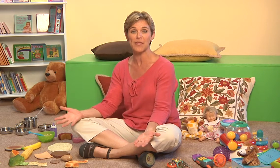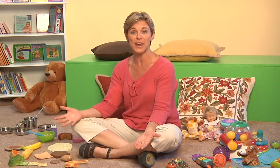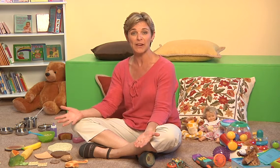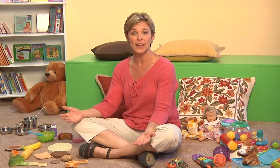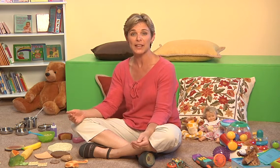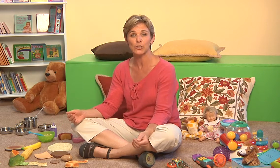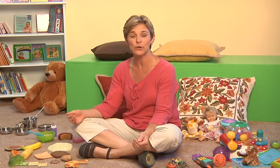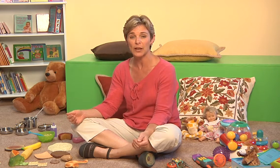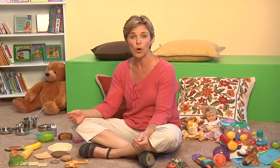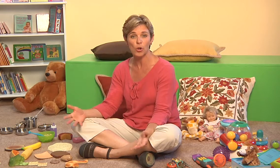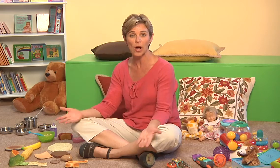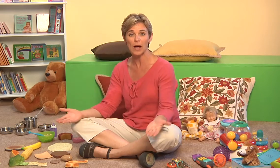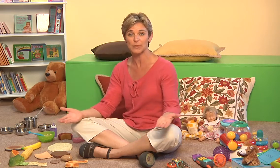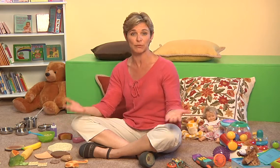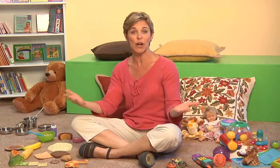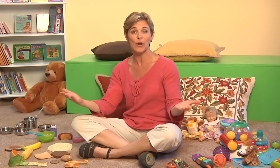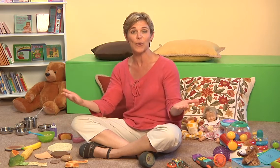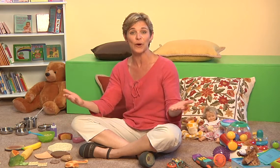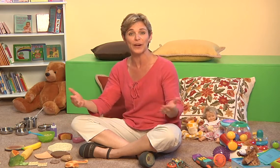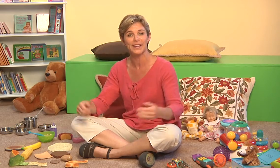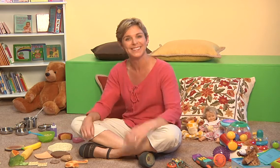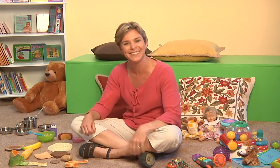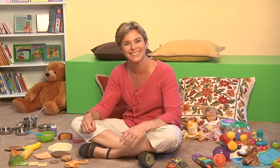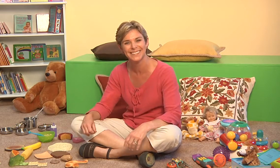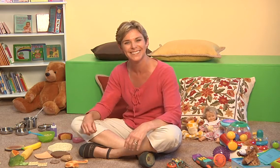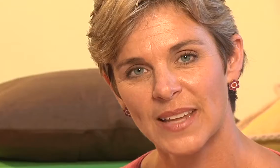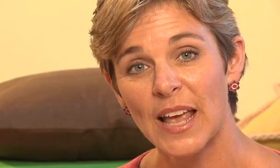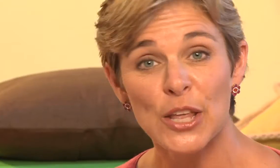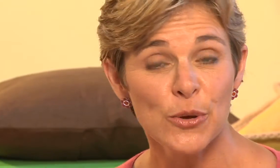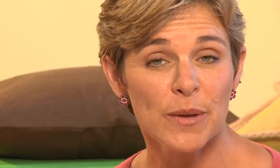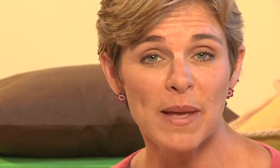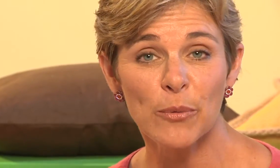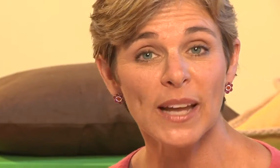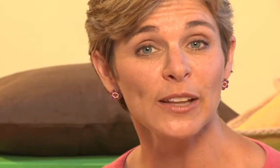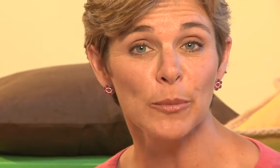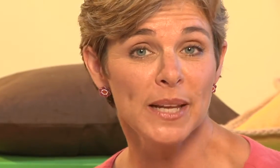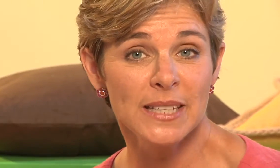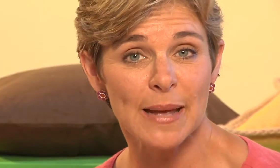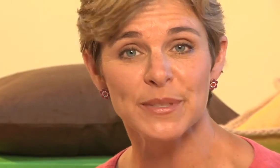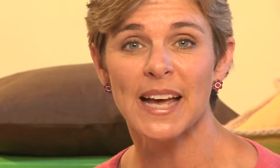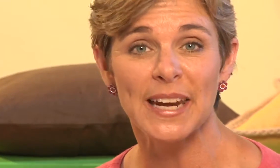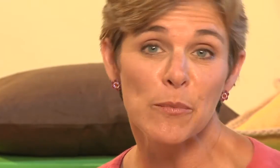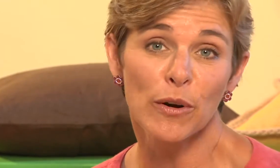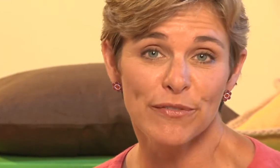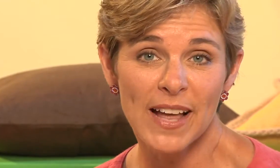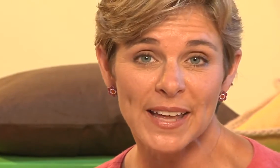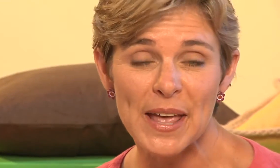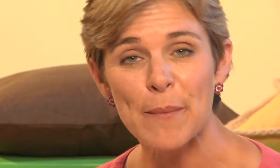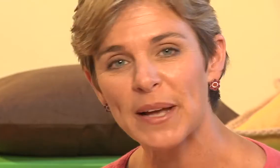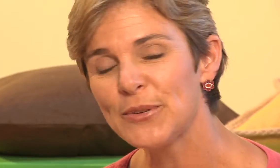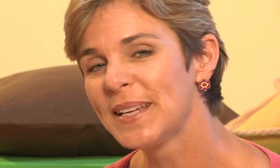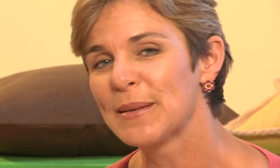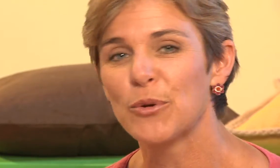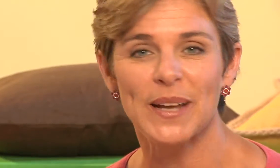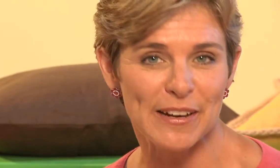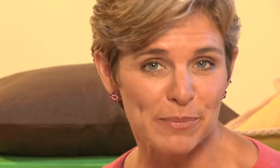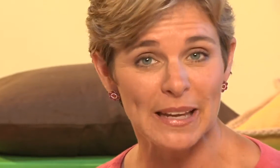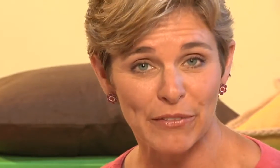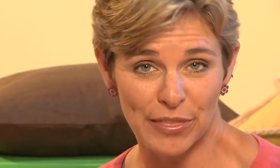there, including whole cobs of raw corn. You can make regular mealtime signing more fun by doing some creative, playful